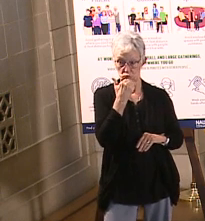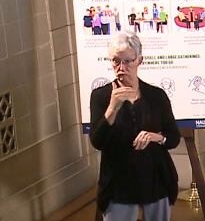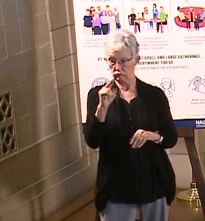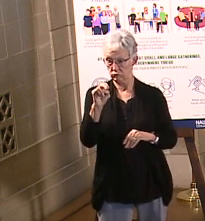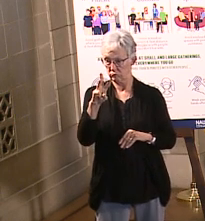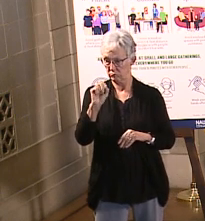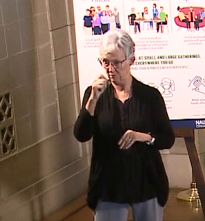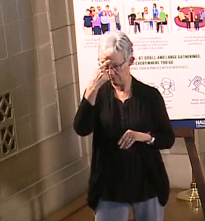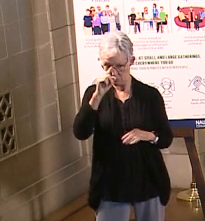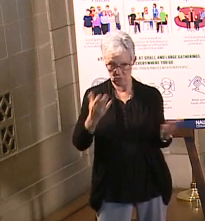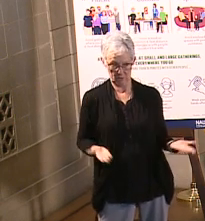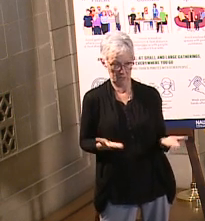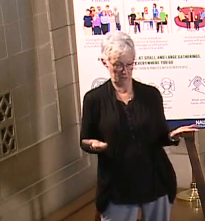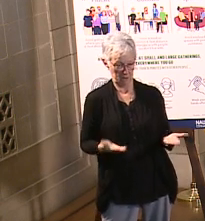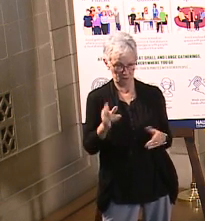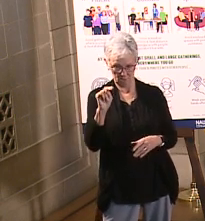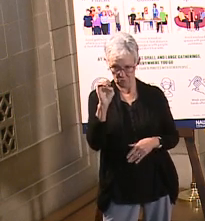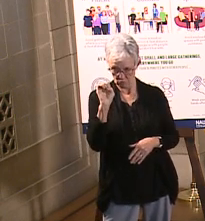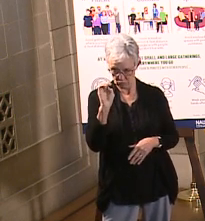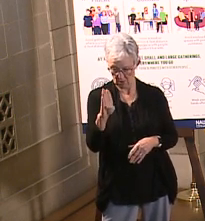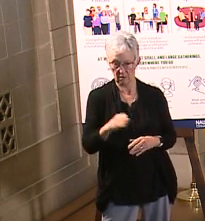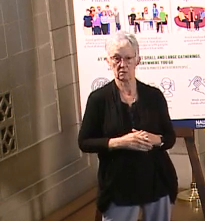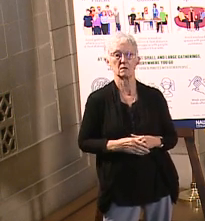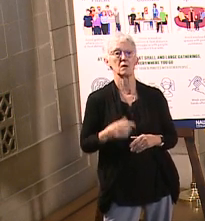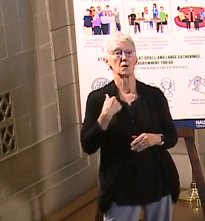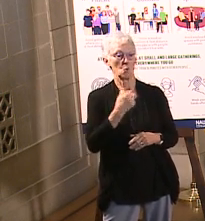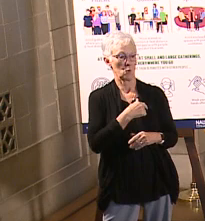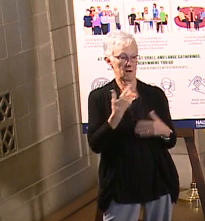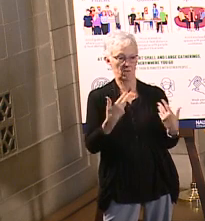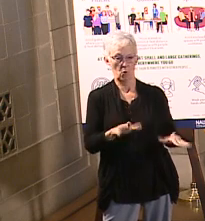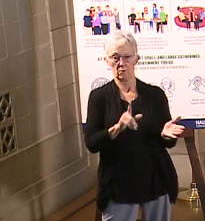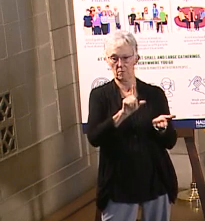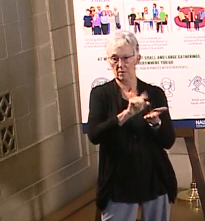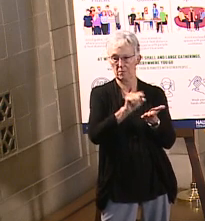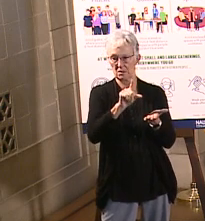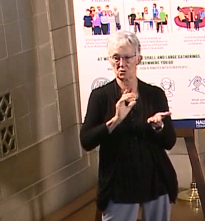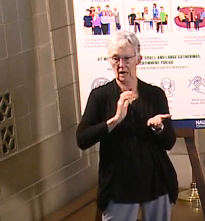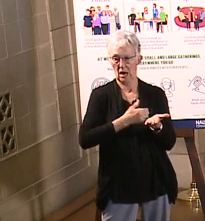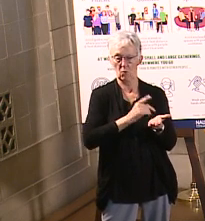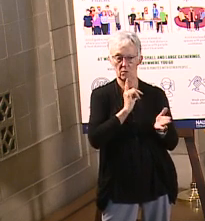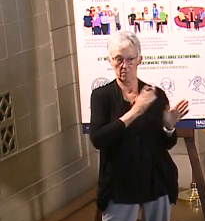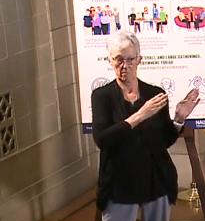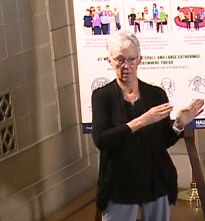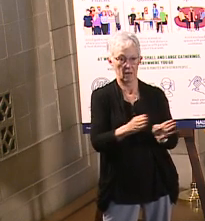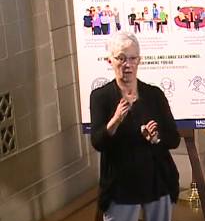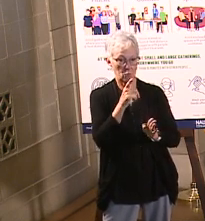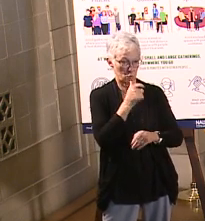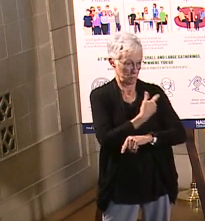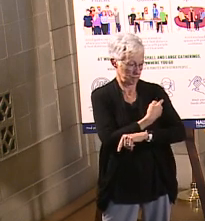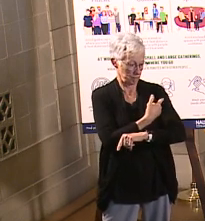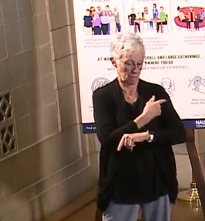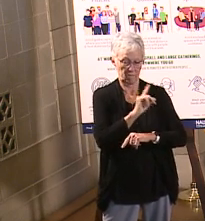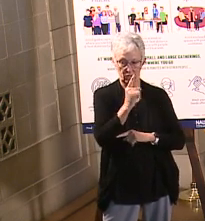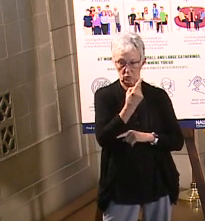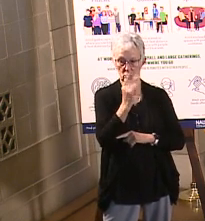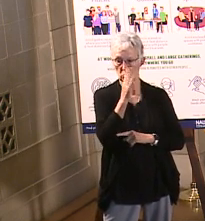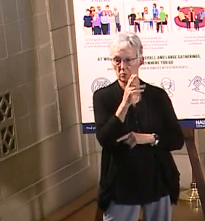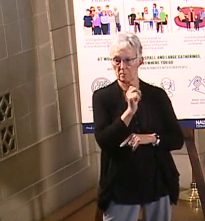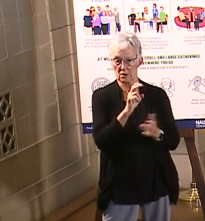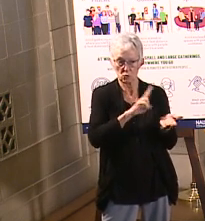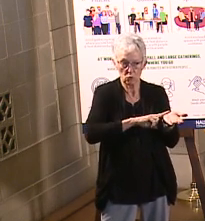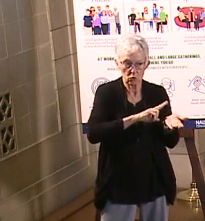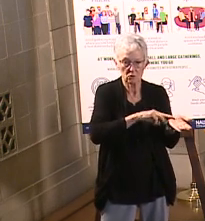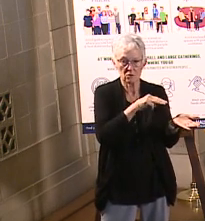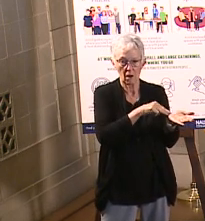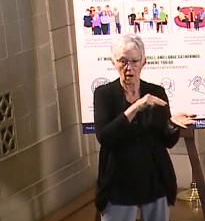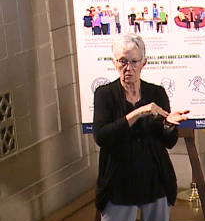the vaccine program. The priorities are going to be people in our healthcare workers in hospitals, long-term care facilities, and so forth.